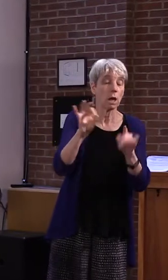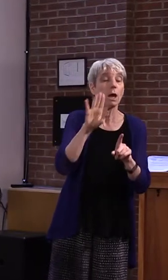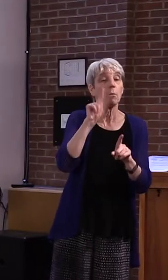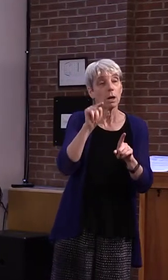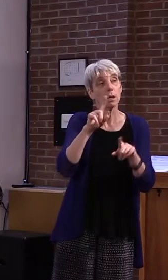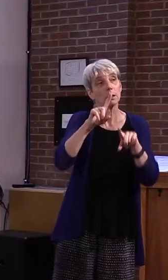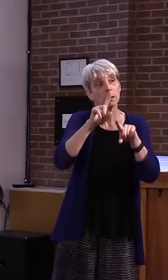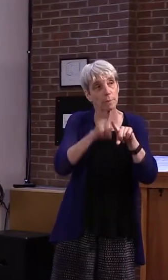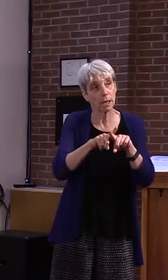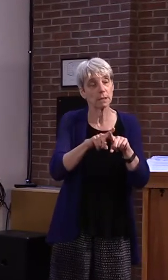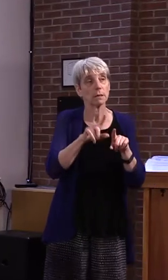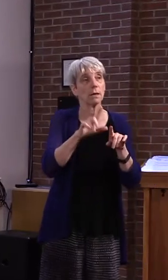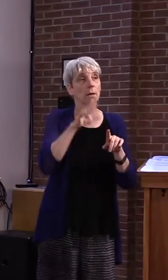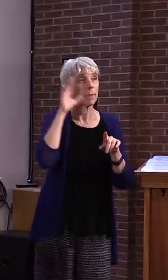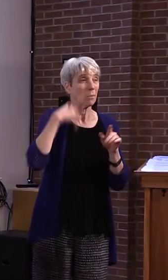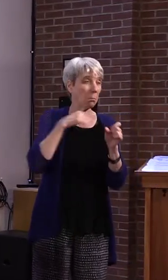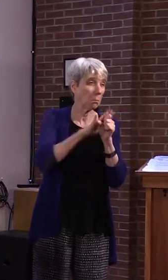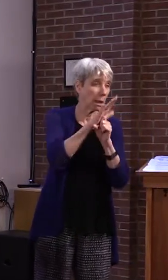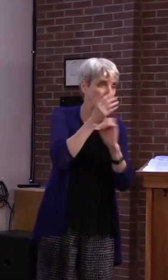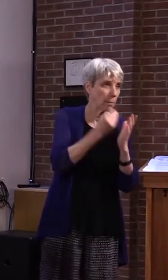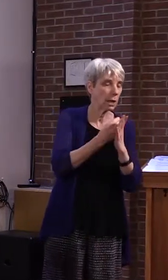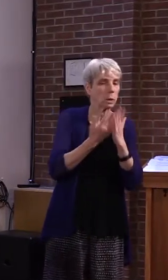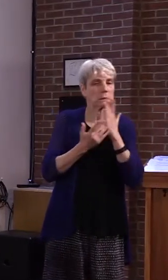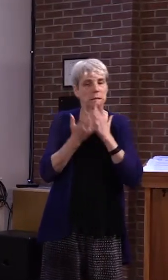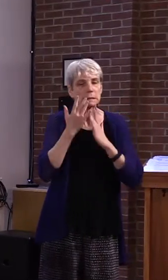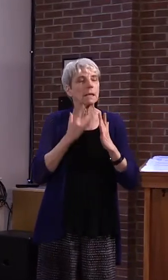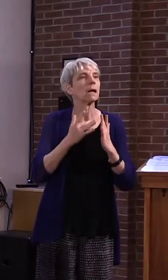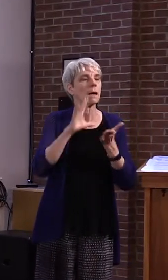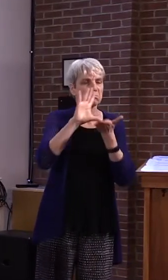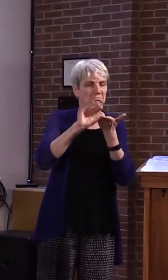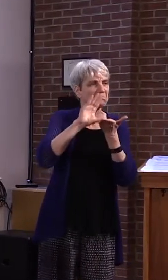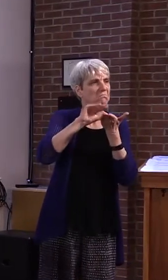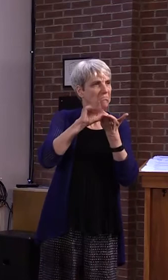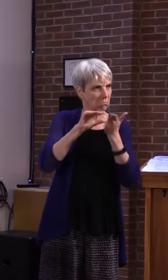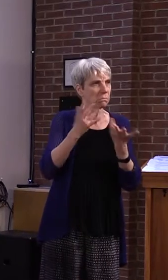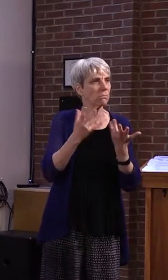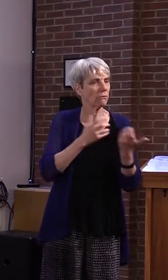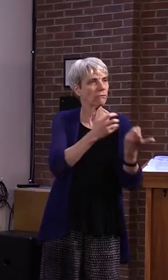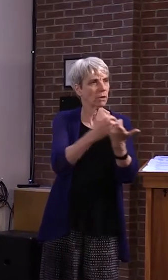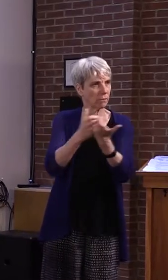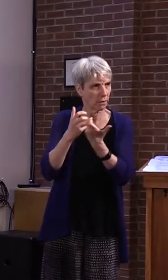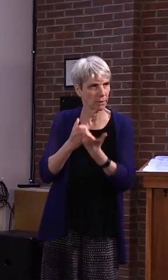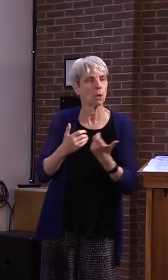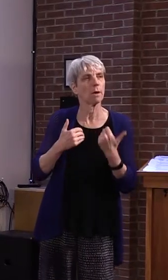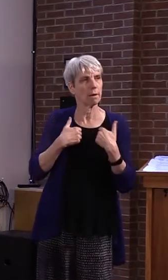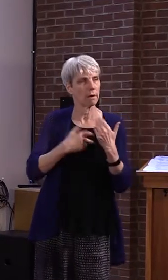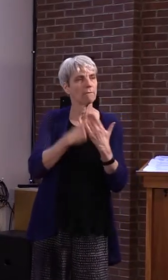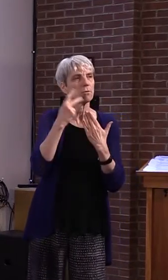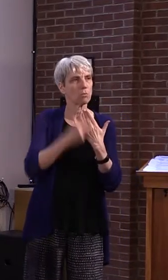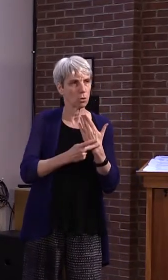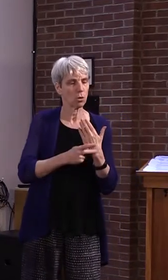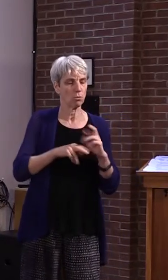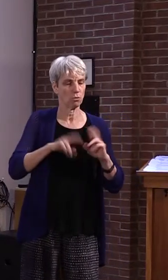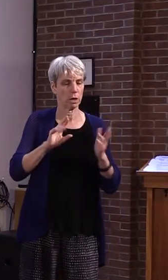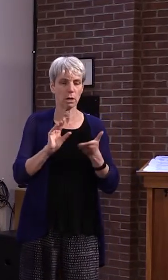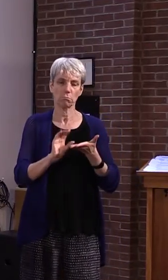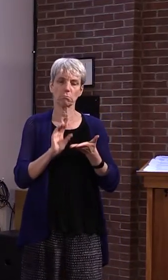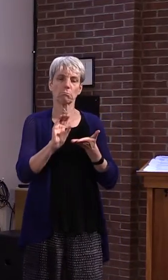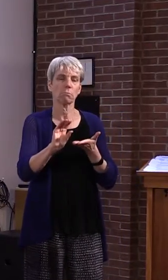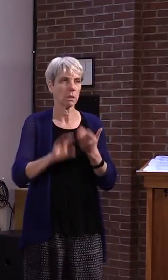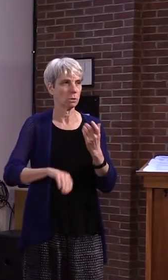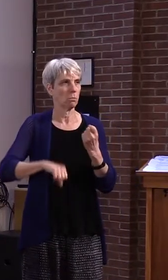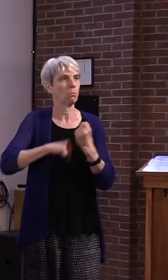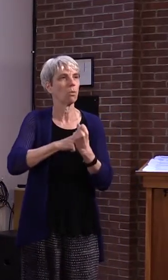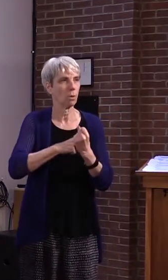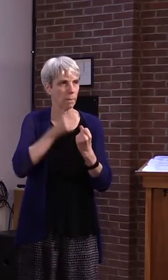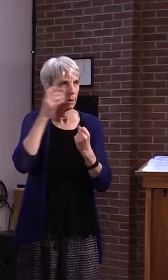on income. And we have programs in place to provide that assistance depending on income. I can